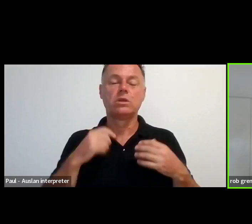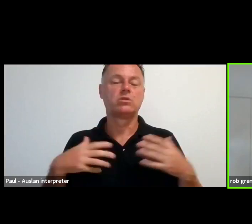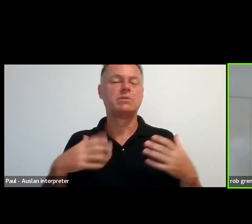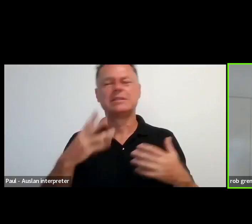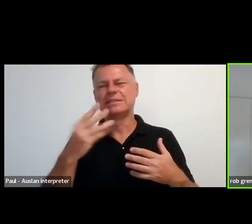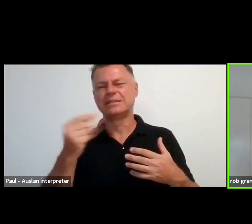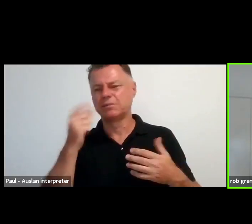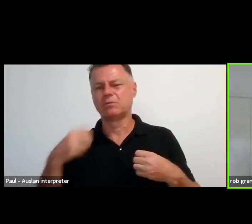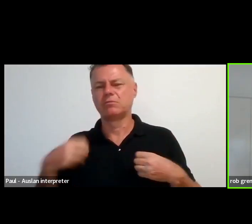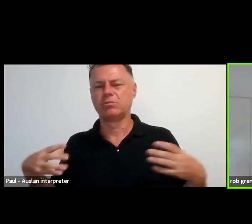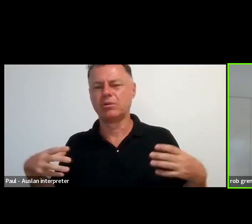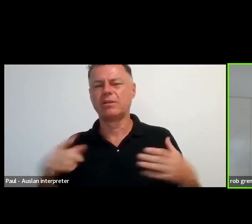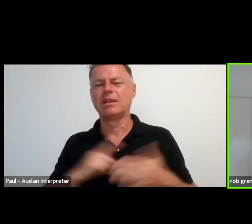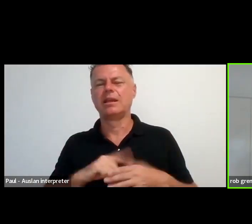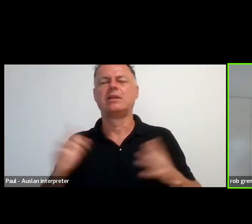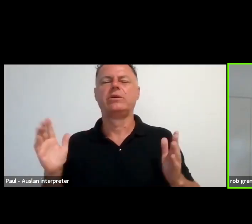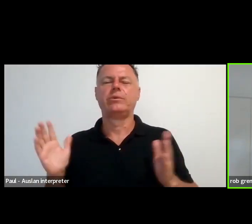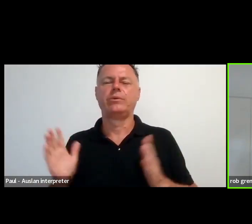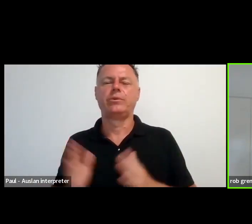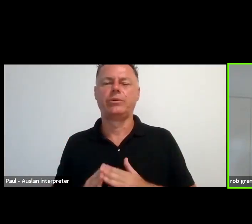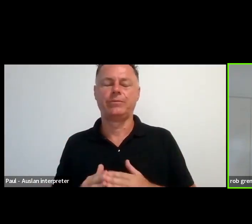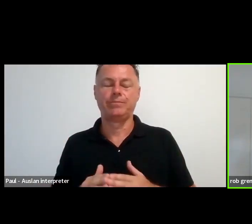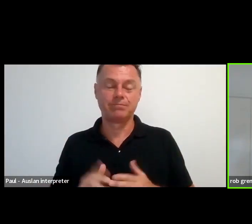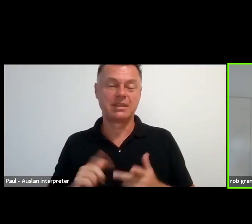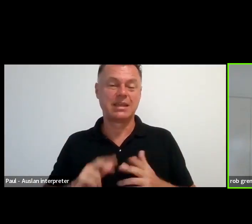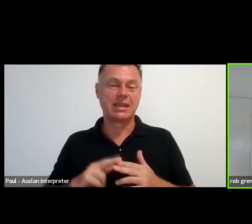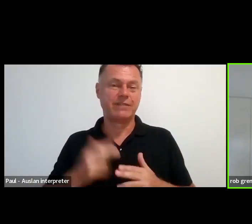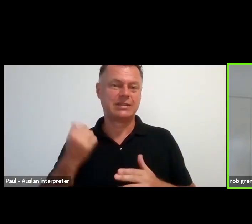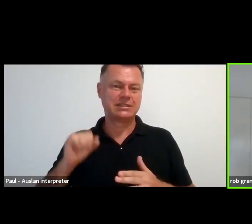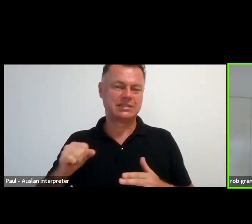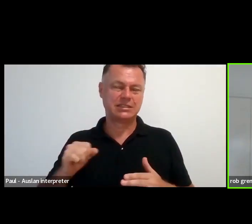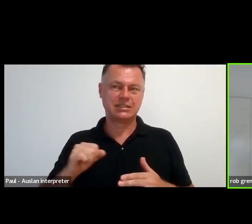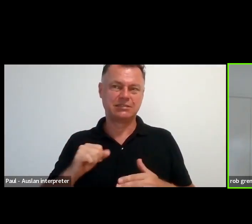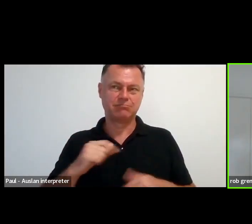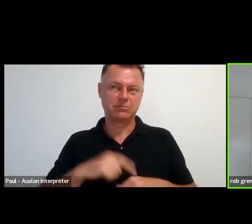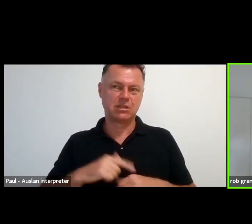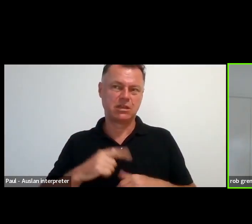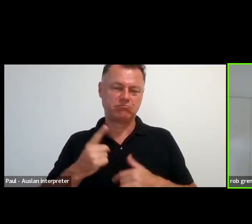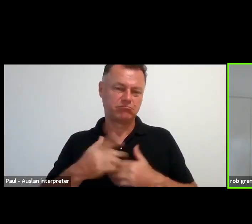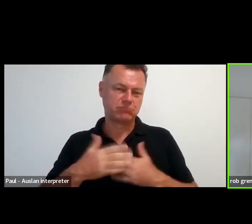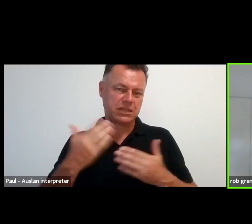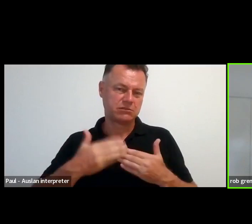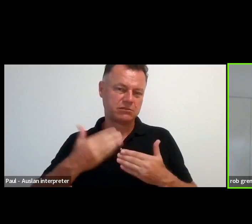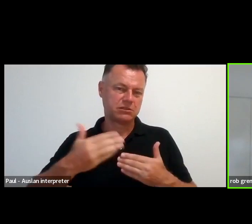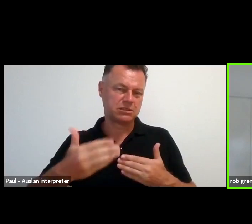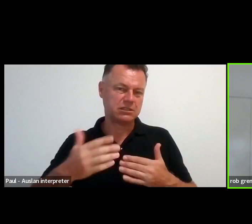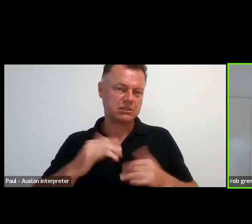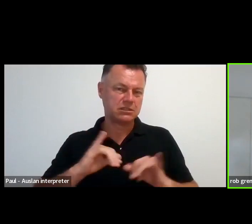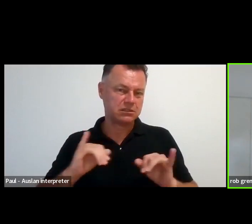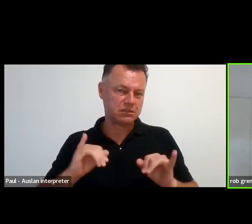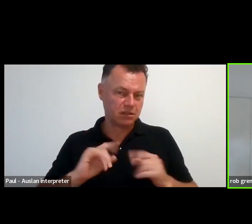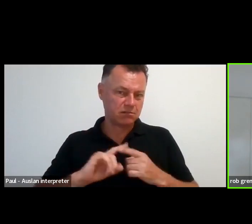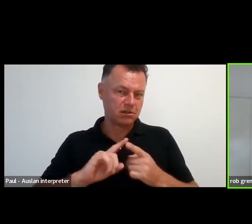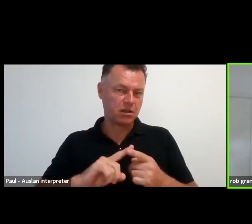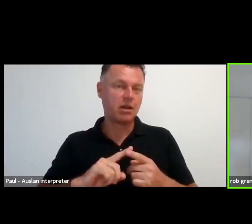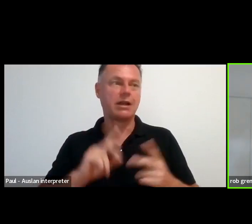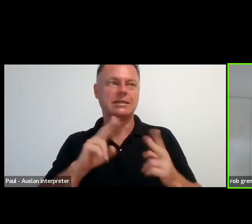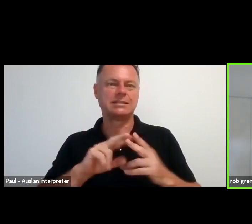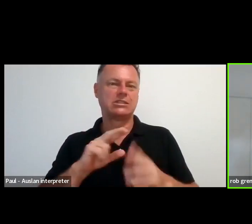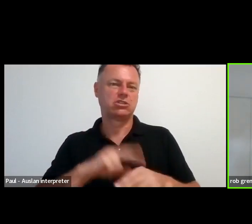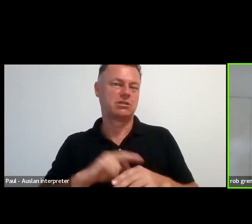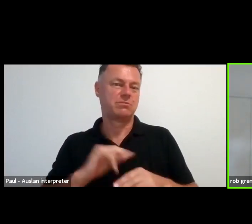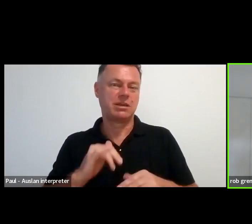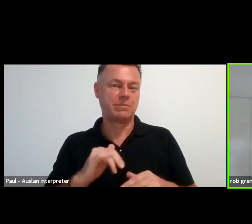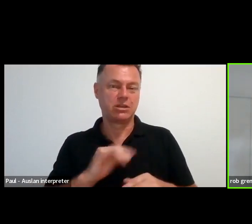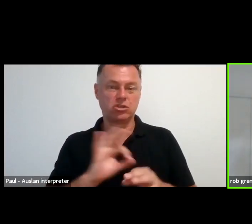also go down. Obviously, if there are persisting symptoms after this, that you do need to consult with your doctor, because it may be something else rather